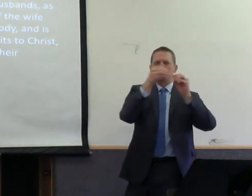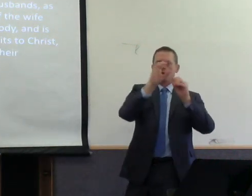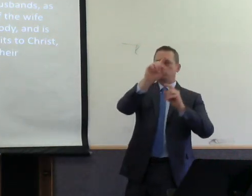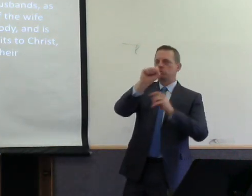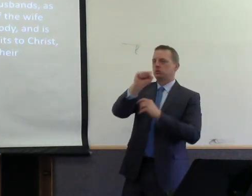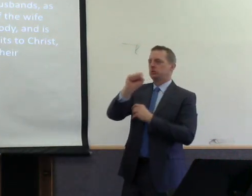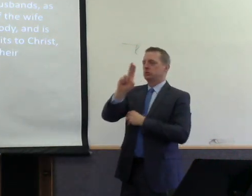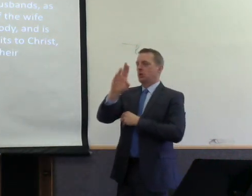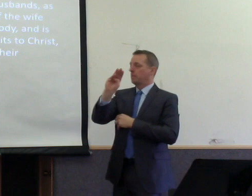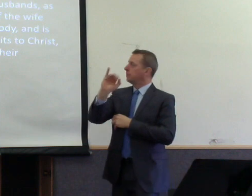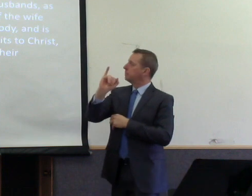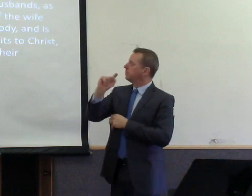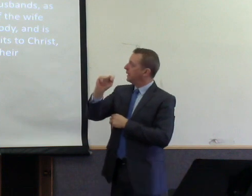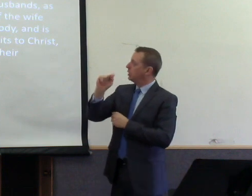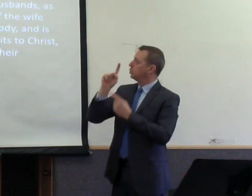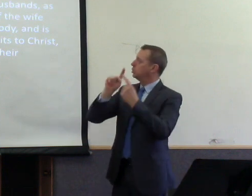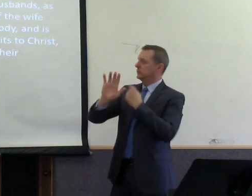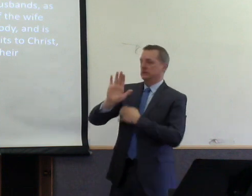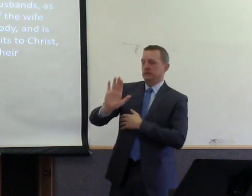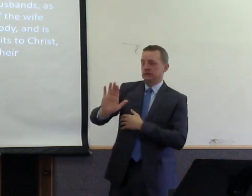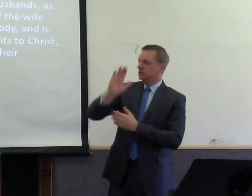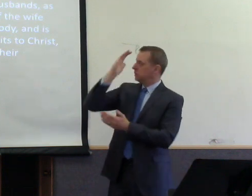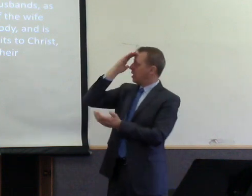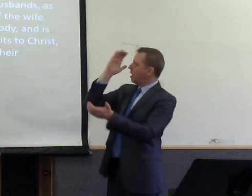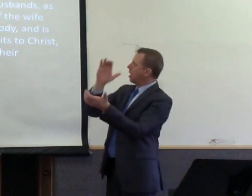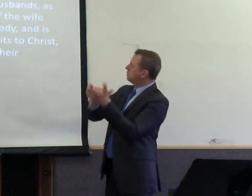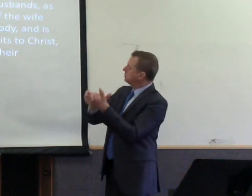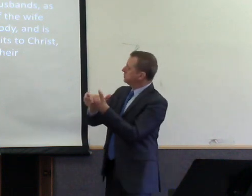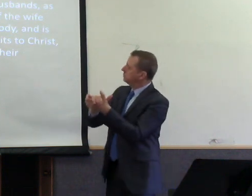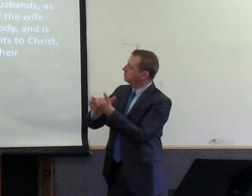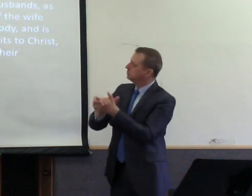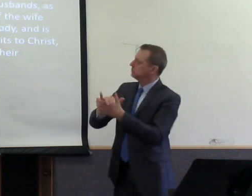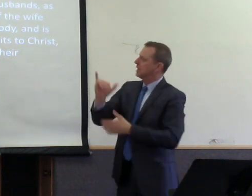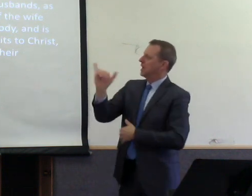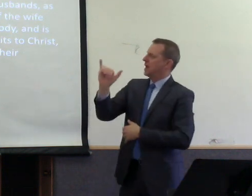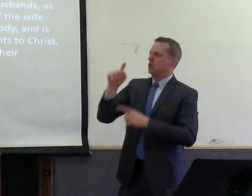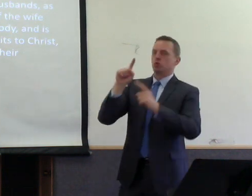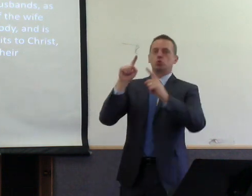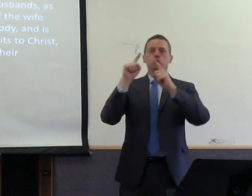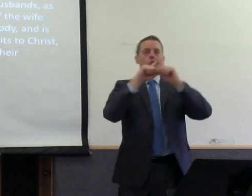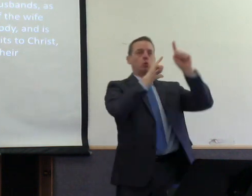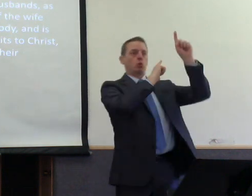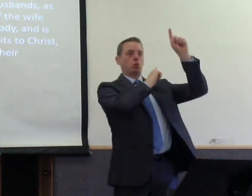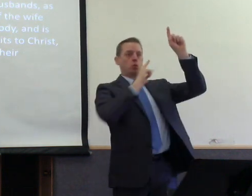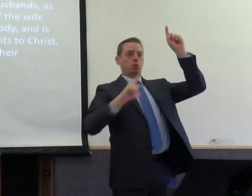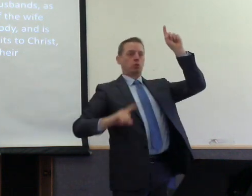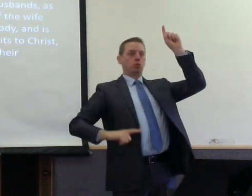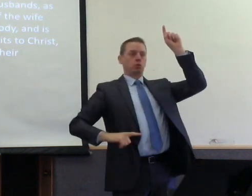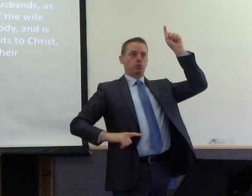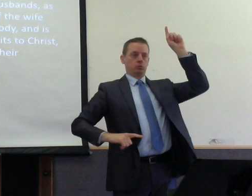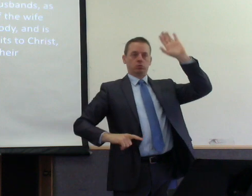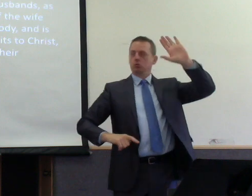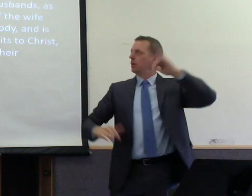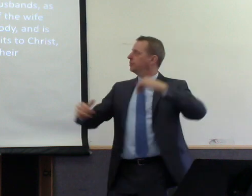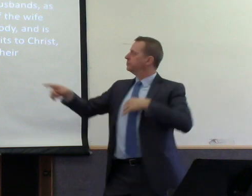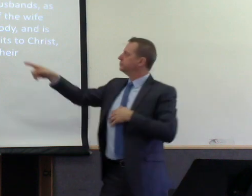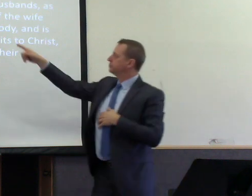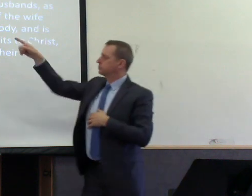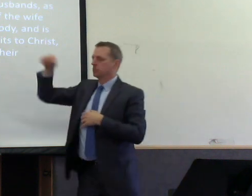submit to your husband as turn a little way.